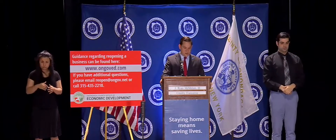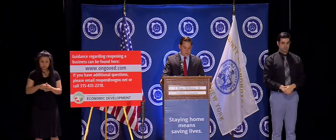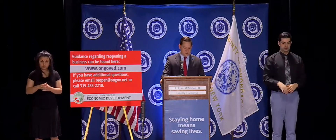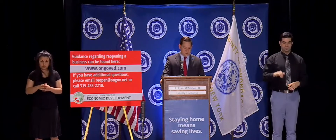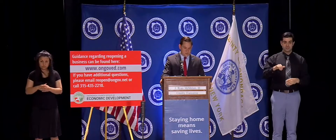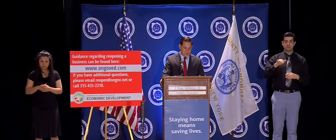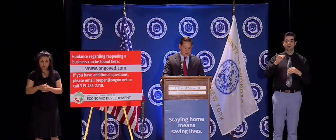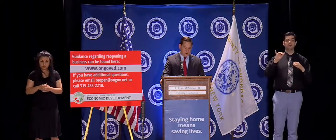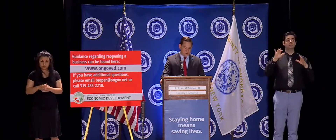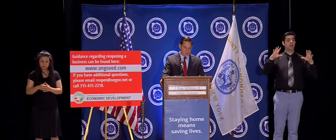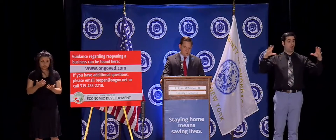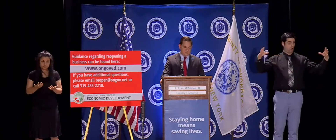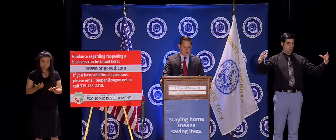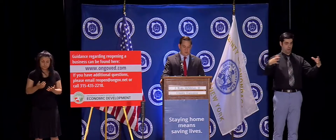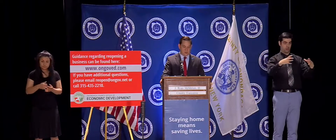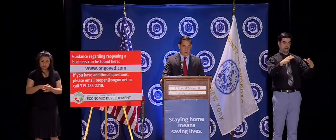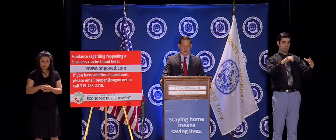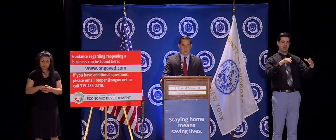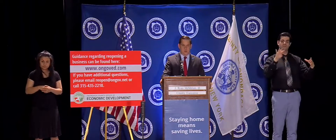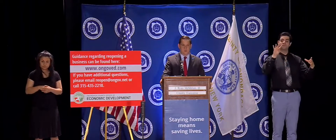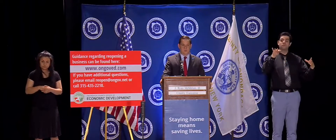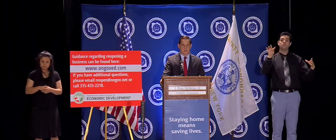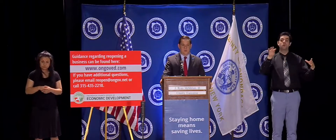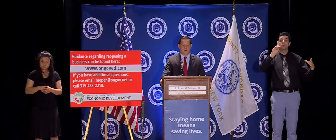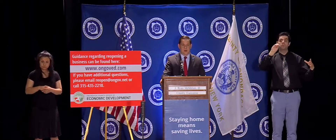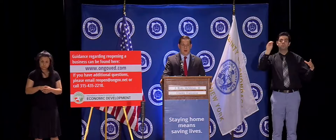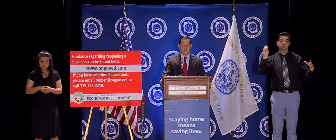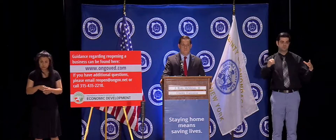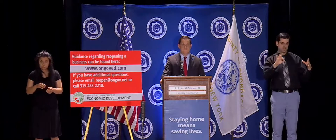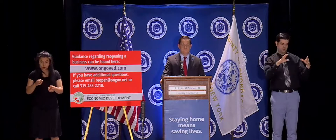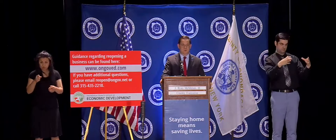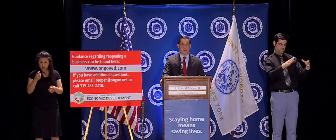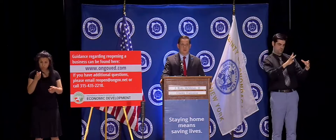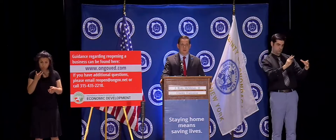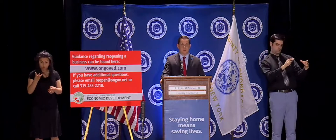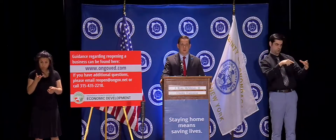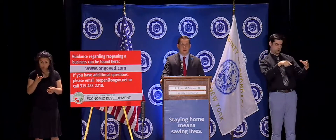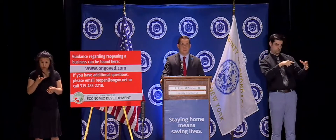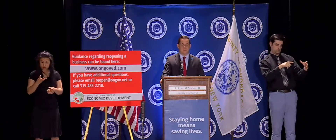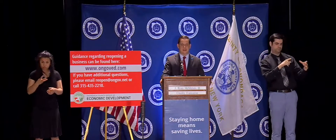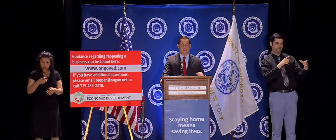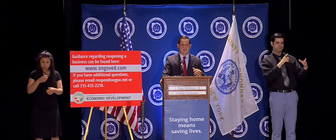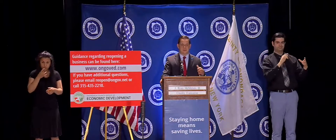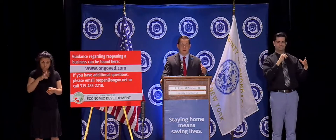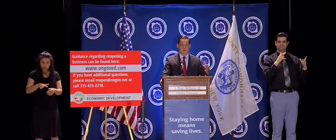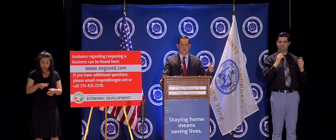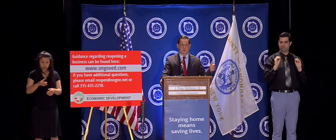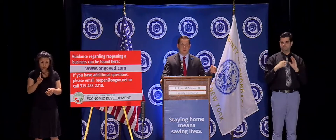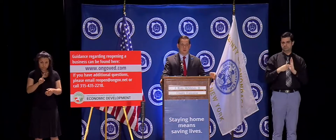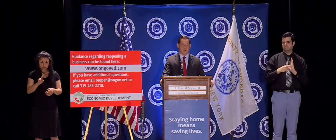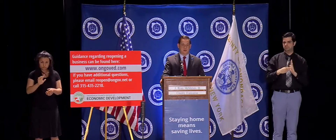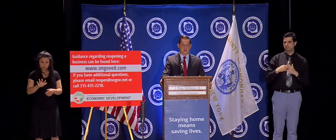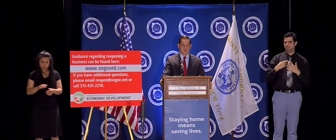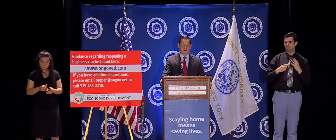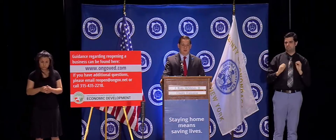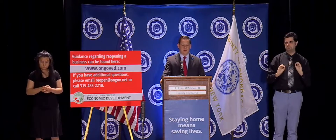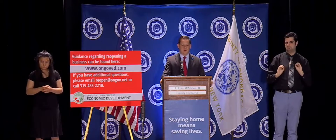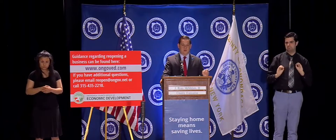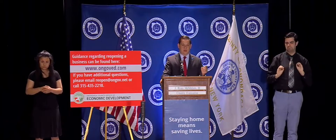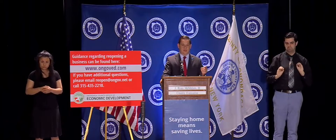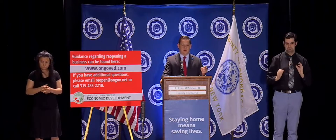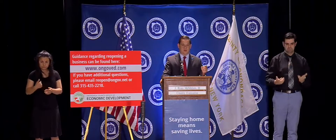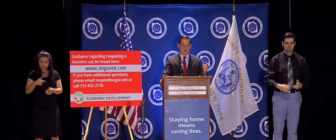overall, the infection rate number is good. Having that many asymptomatic people in the community is